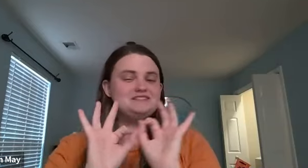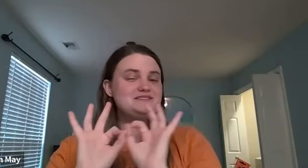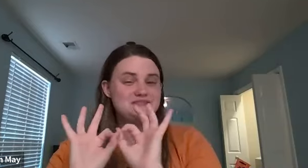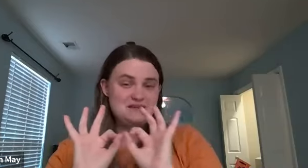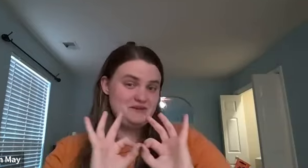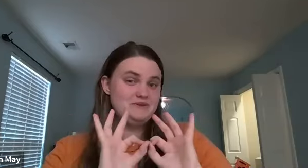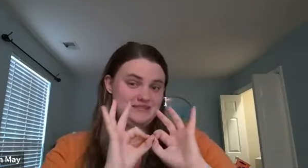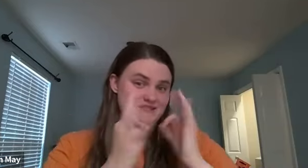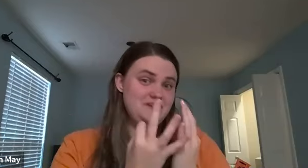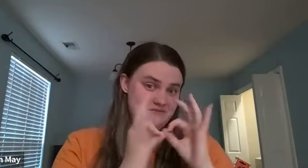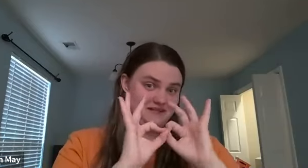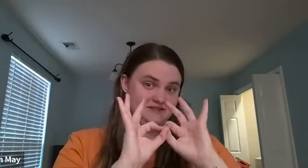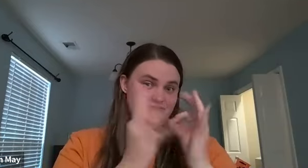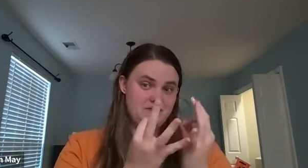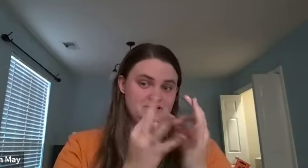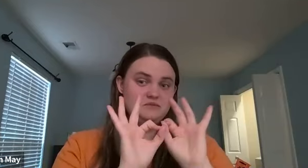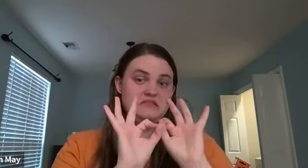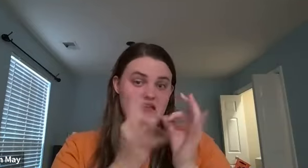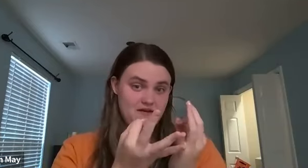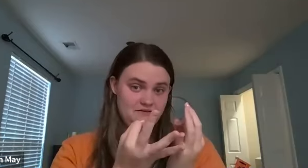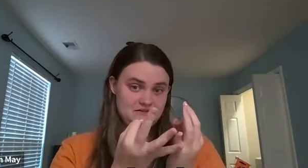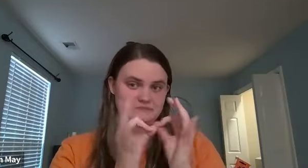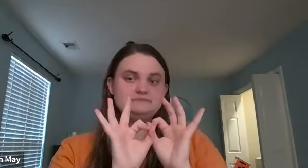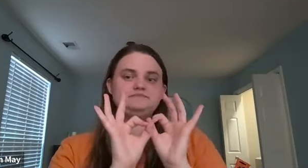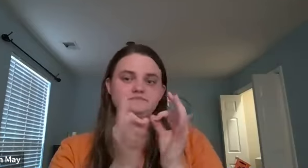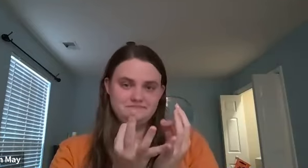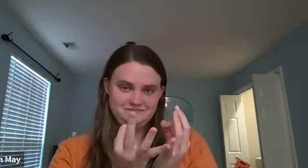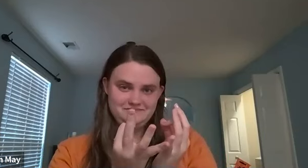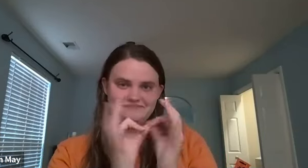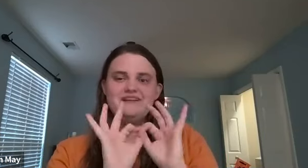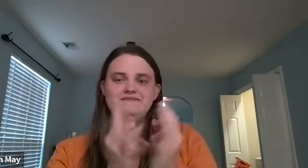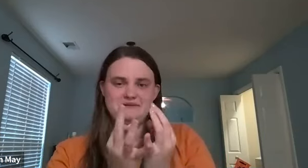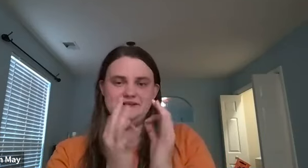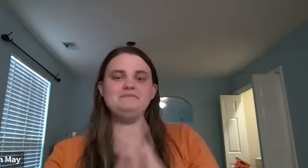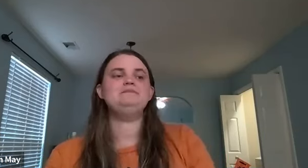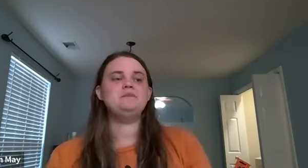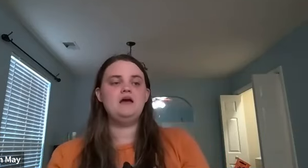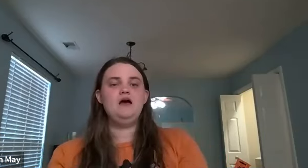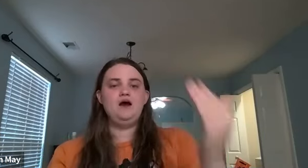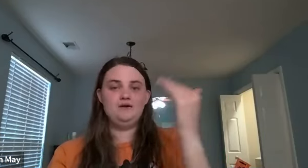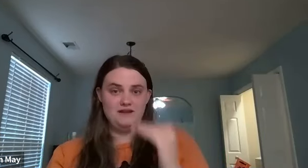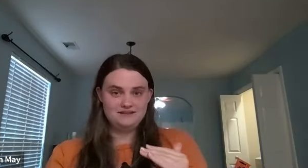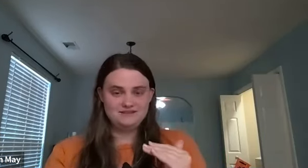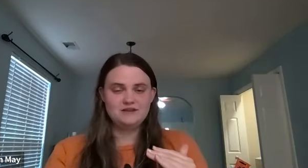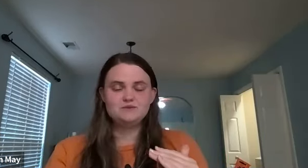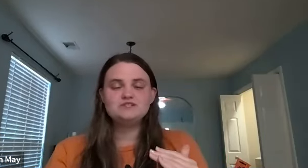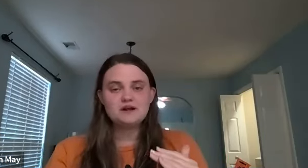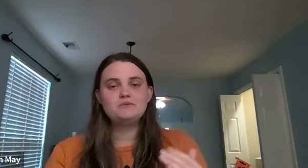just a little tidbit, but this is family. So family is going to be the F's. Family. All right. So then we'll start. We're